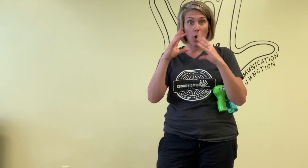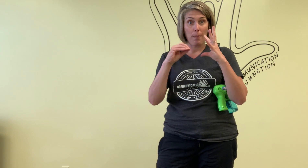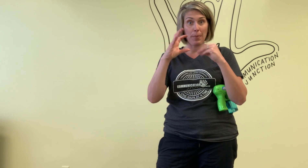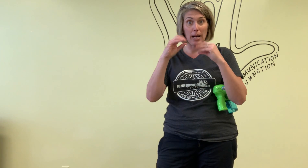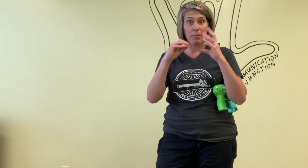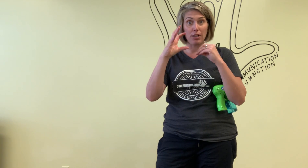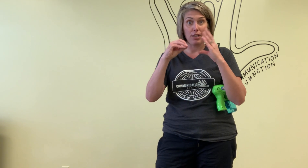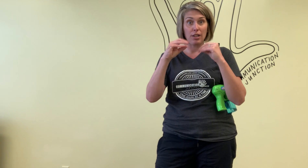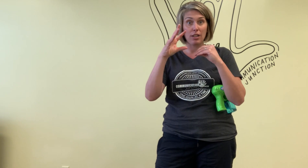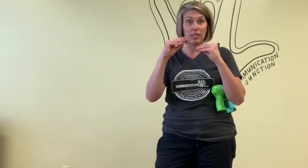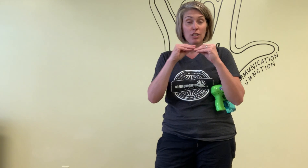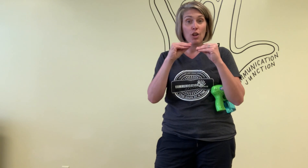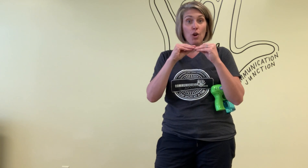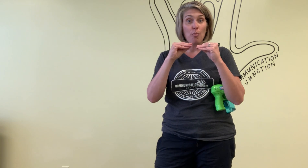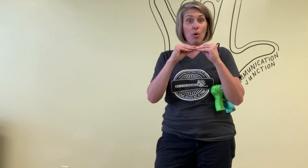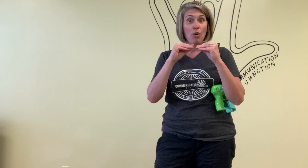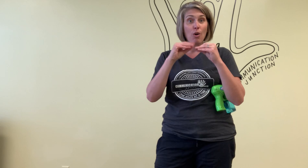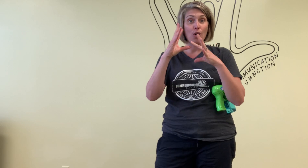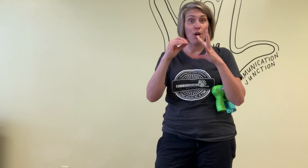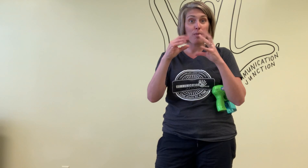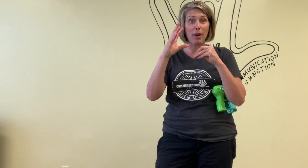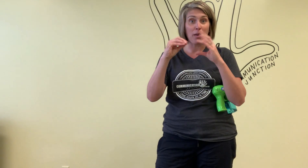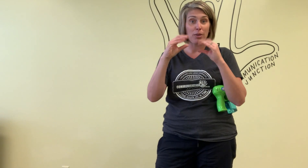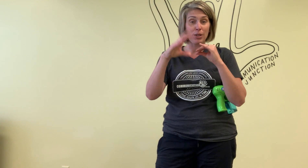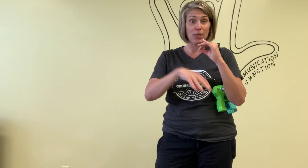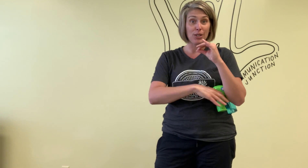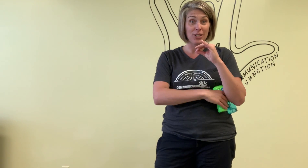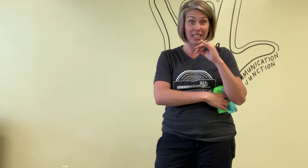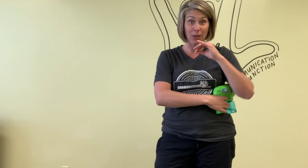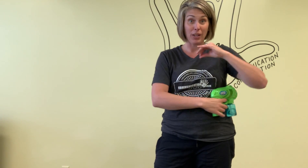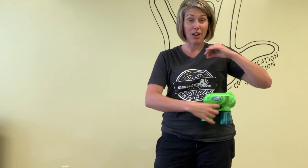"More bubbles, more bubbles." Here we go.